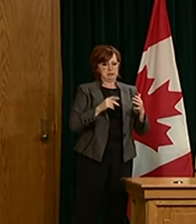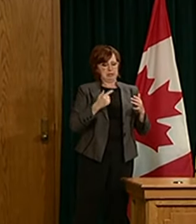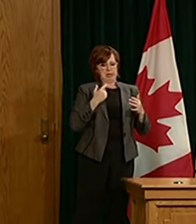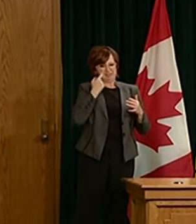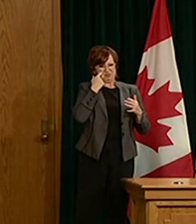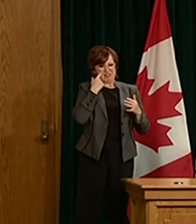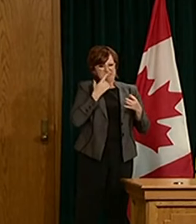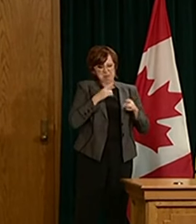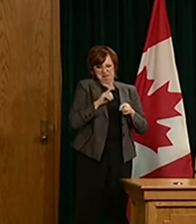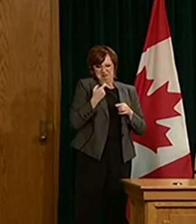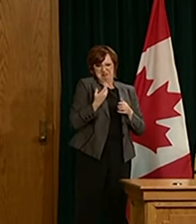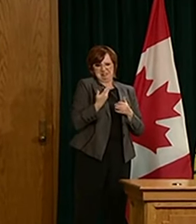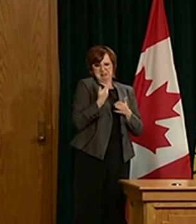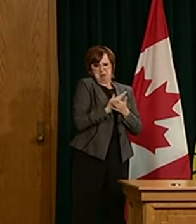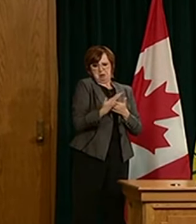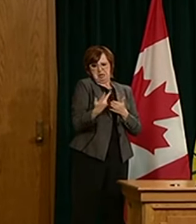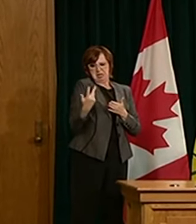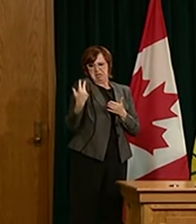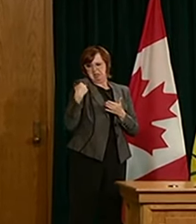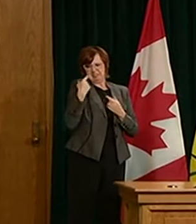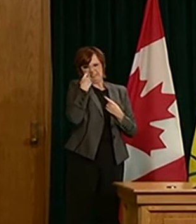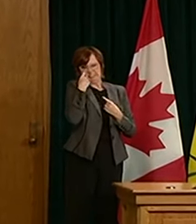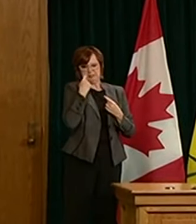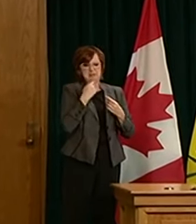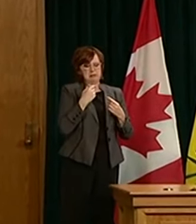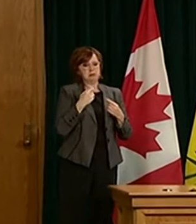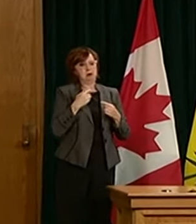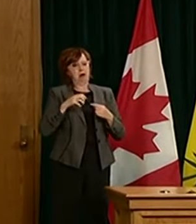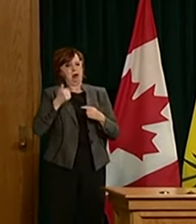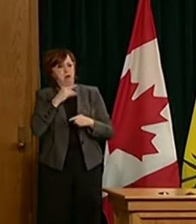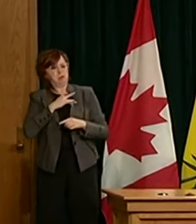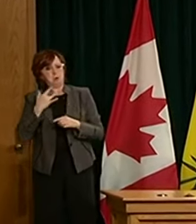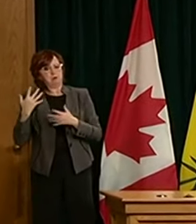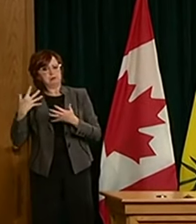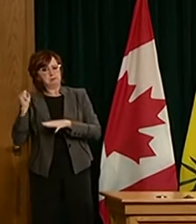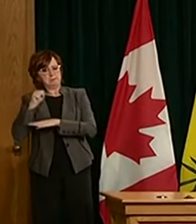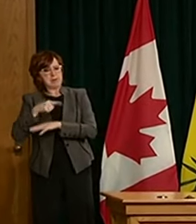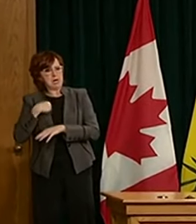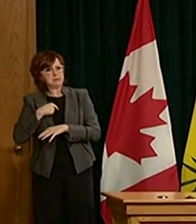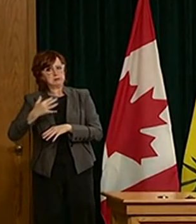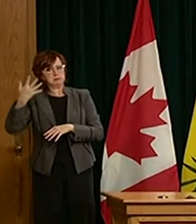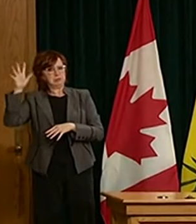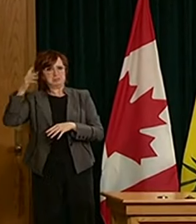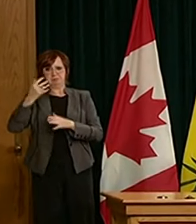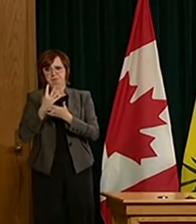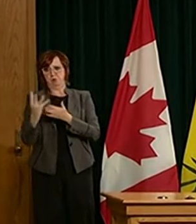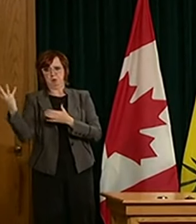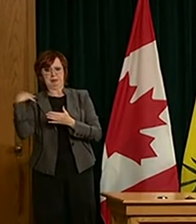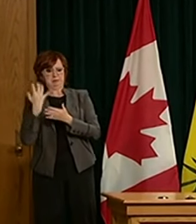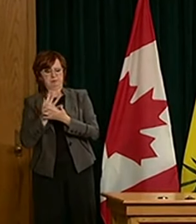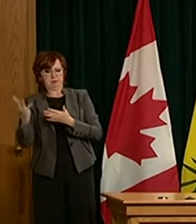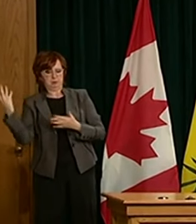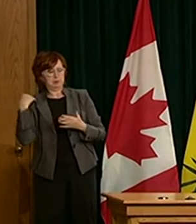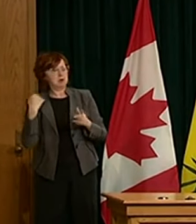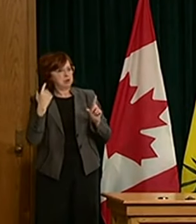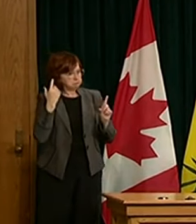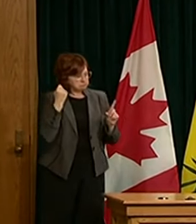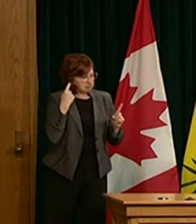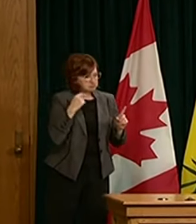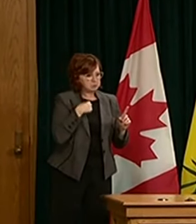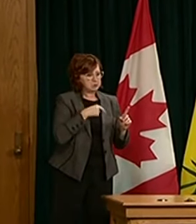have identified. And part of this is influenced by the number of tests that we've done, and Saskatchewan has indeed done more per capita than many